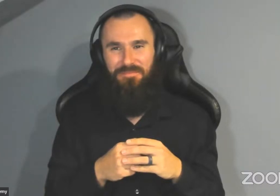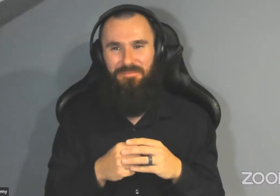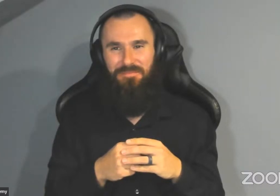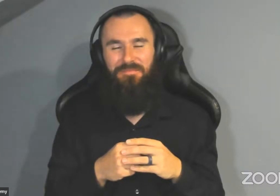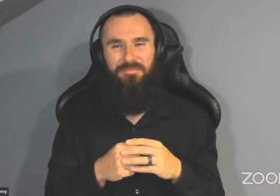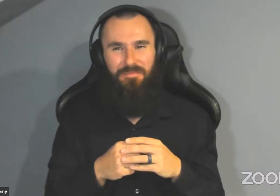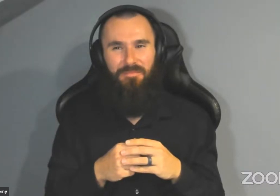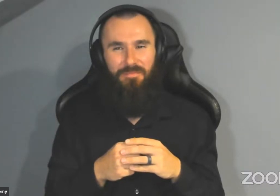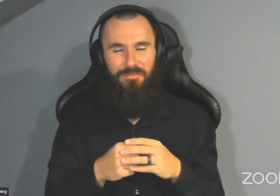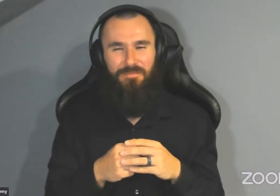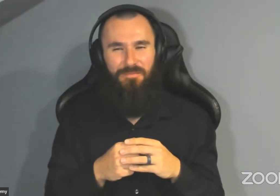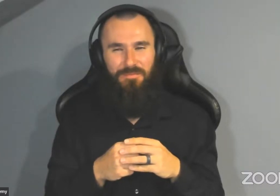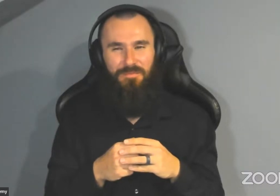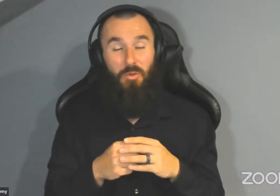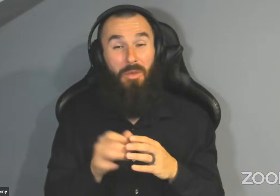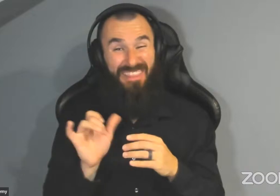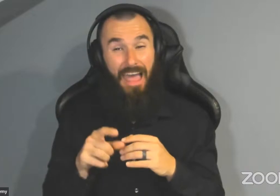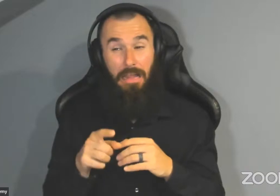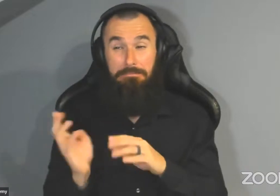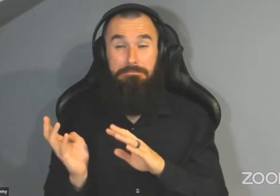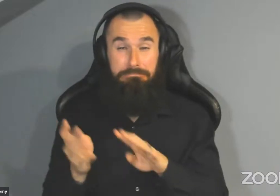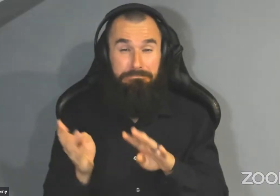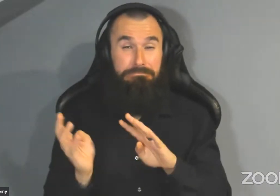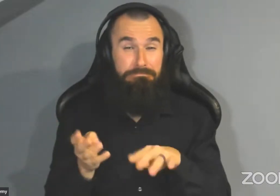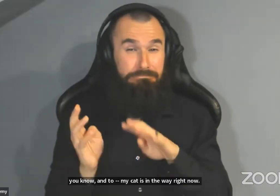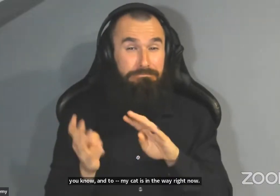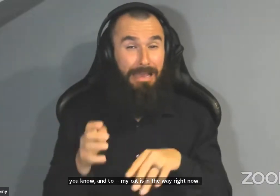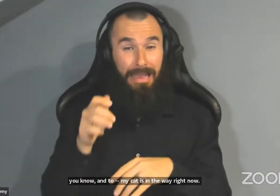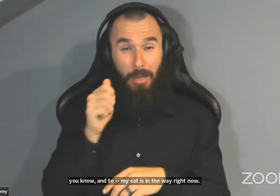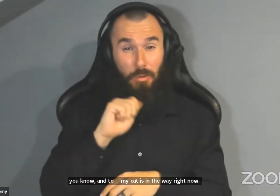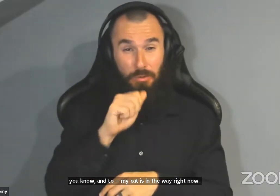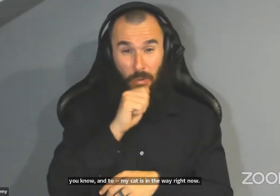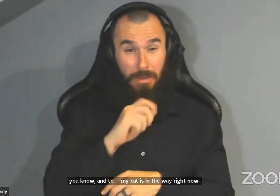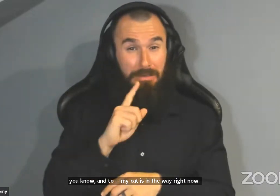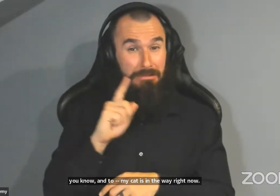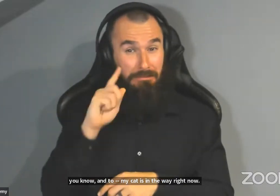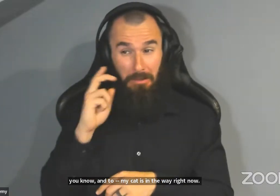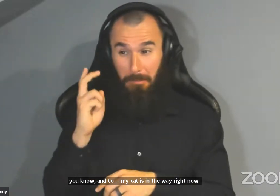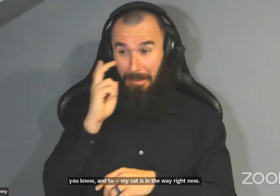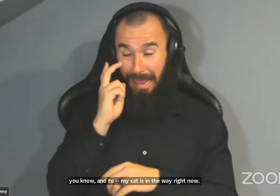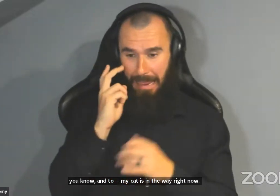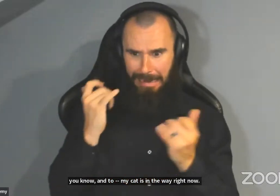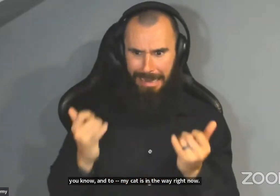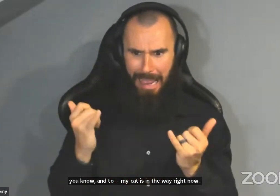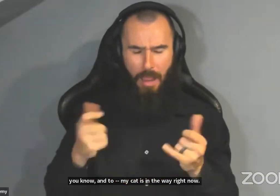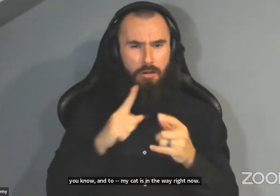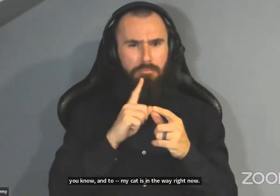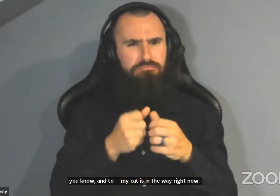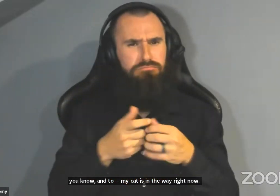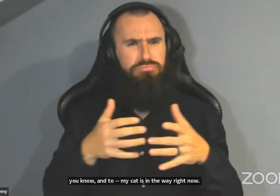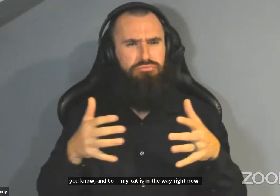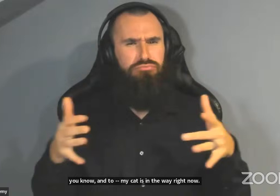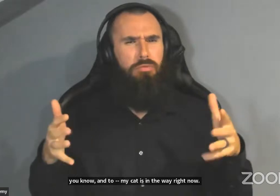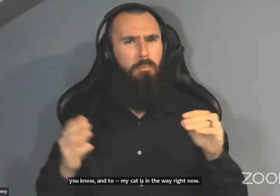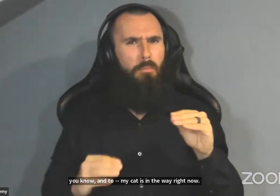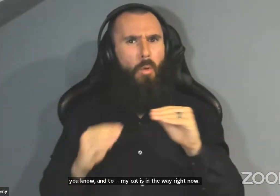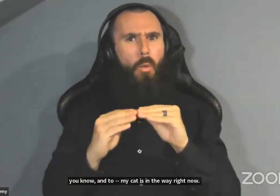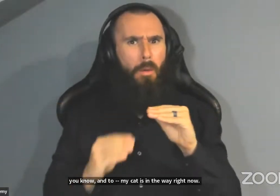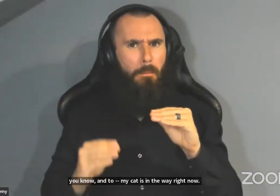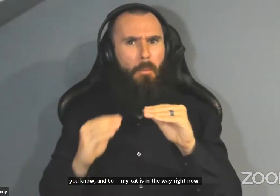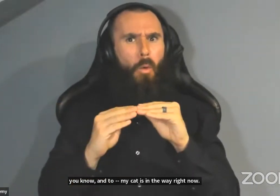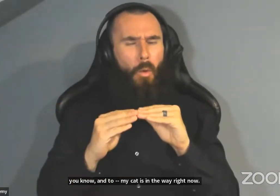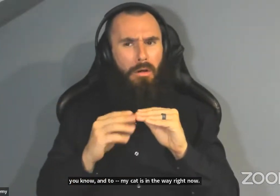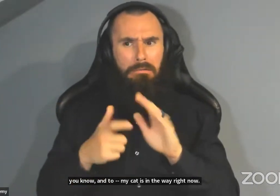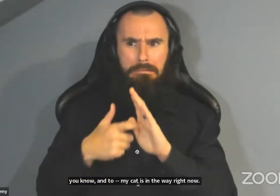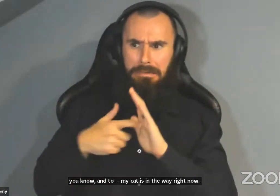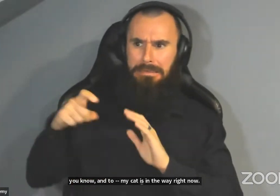the number of people needing SSP services are increasing, but now I